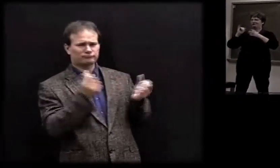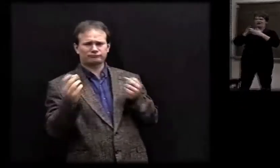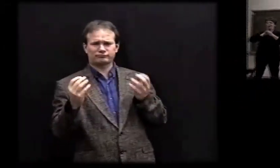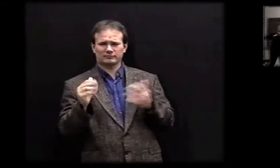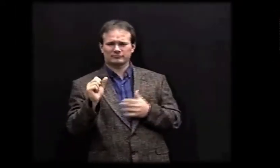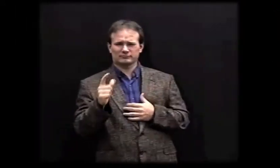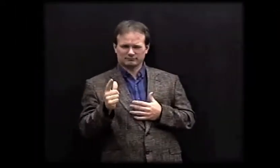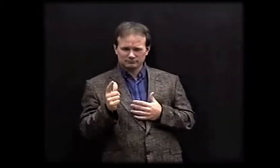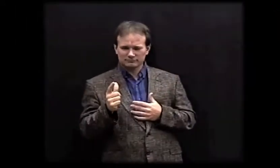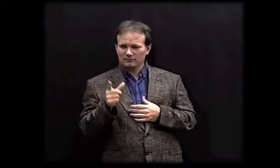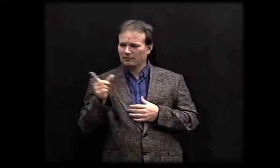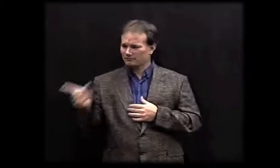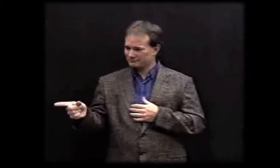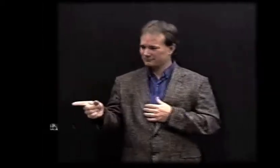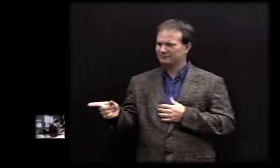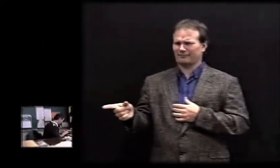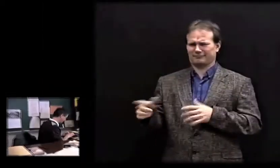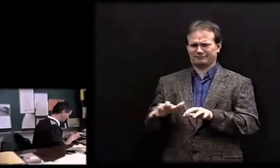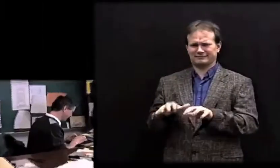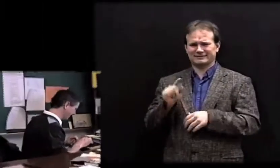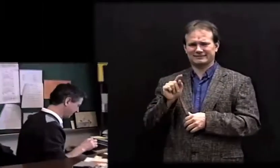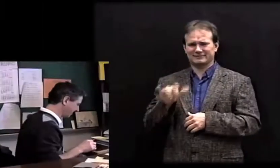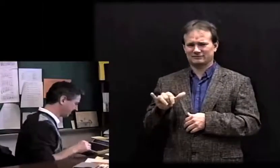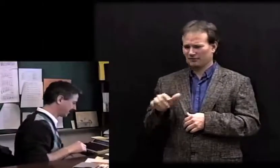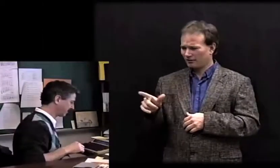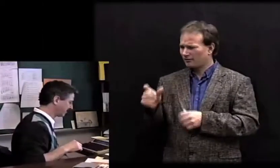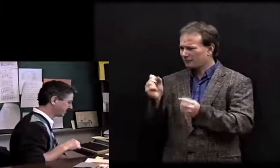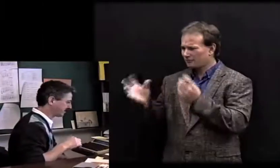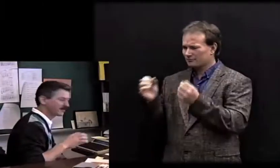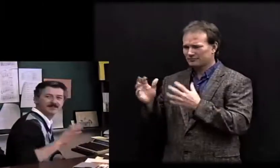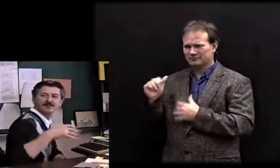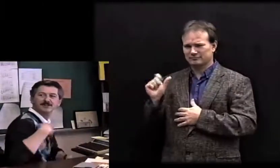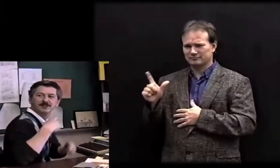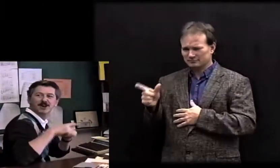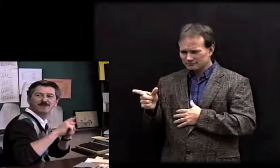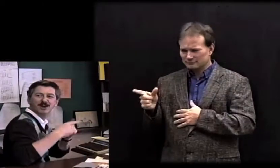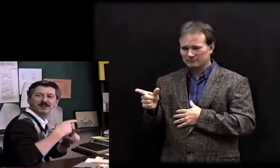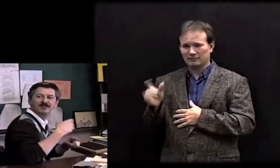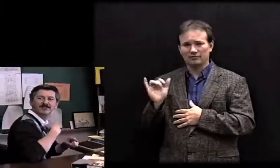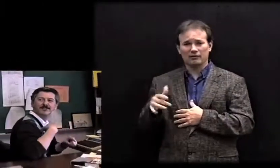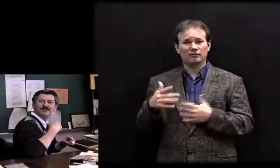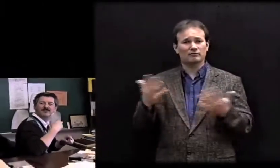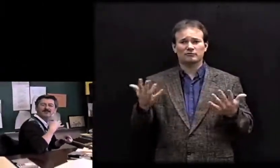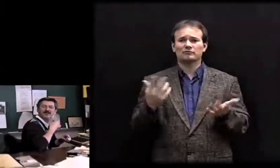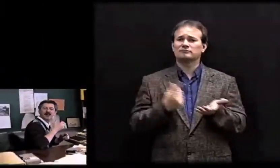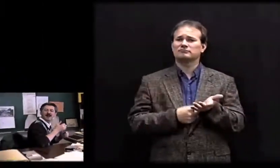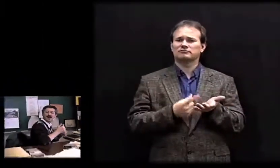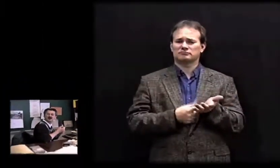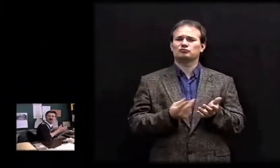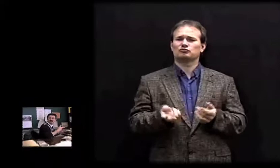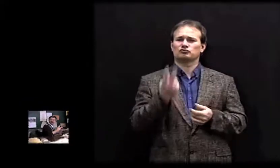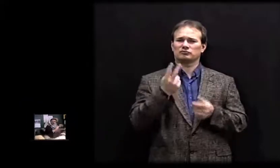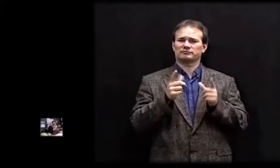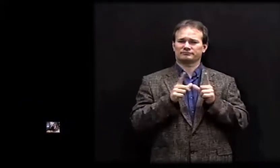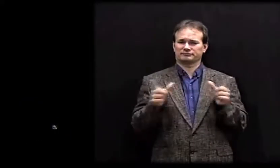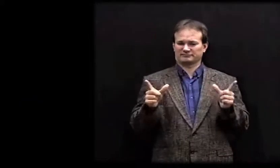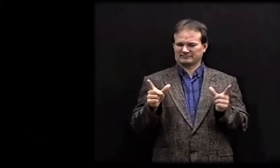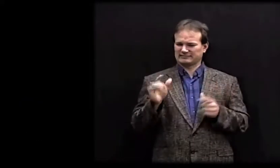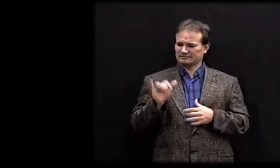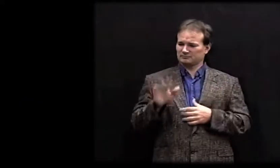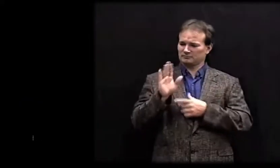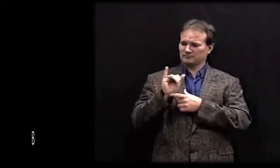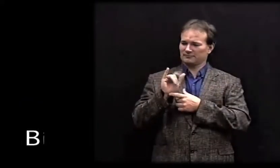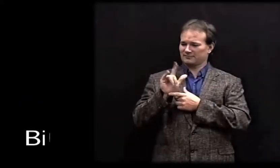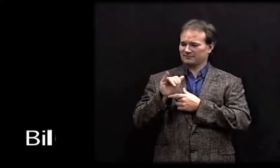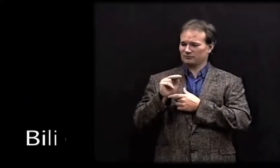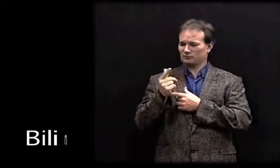or ASL. The other is a man using English typing on a teletype communication system, otherwise known as a TTY,